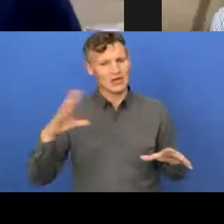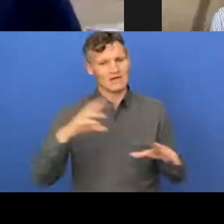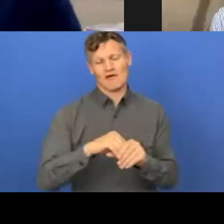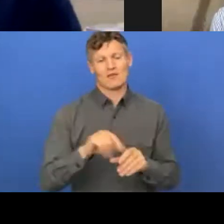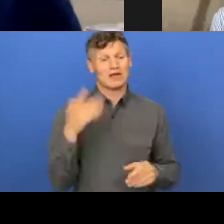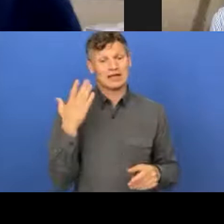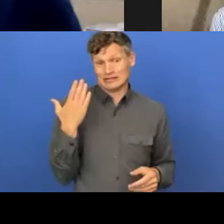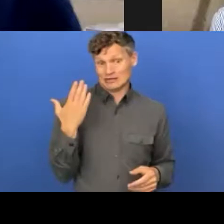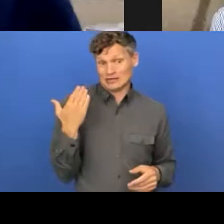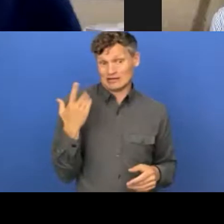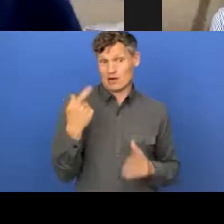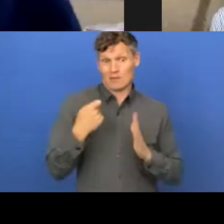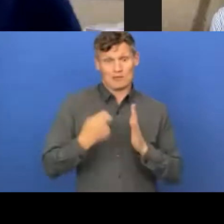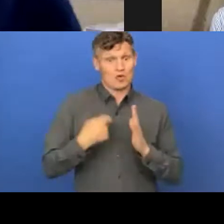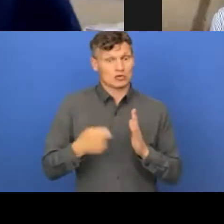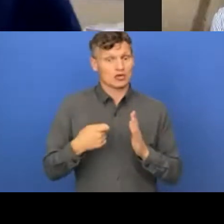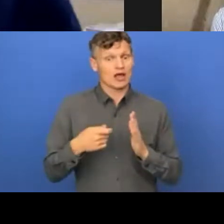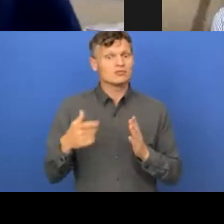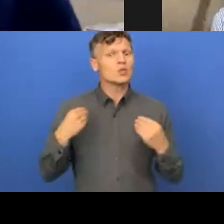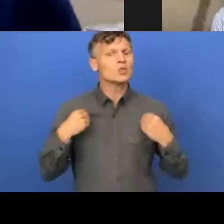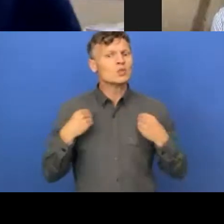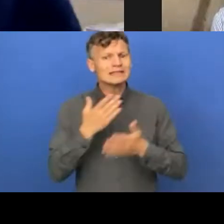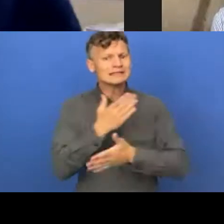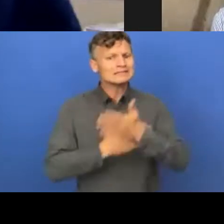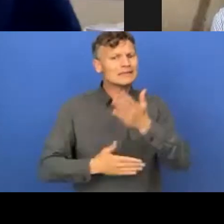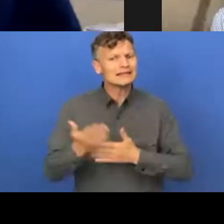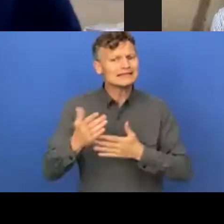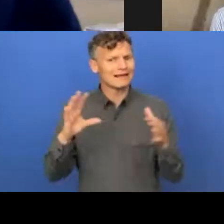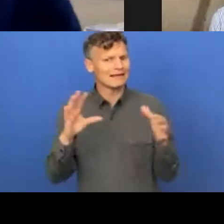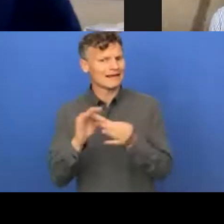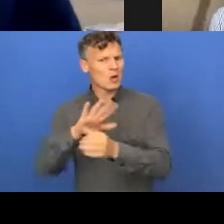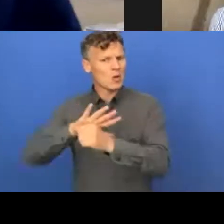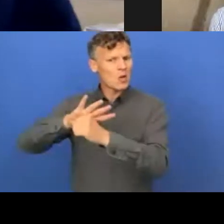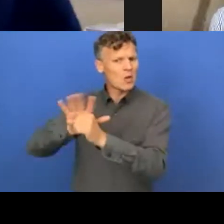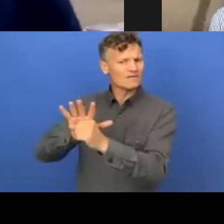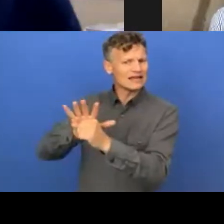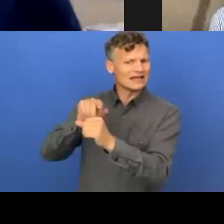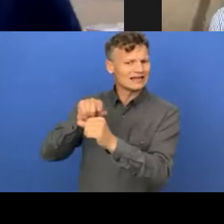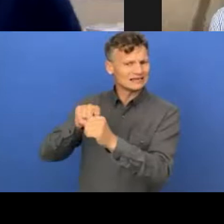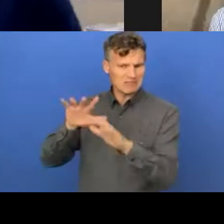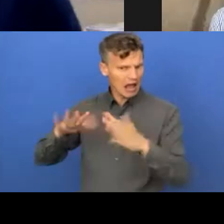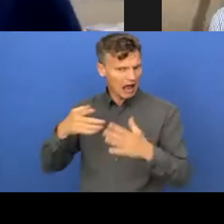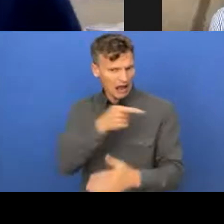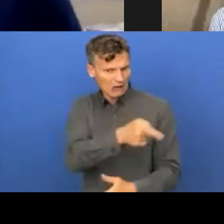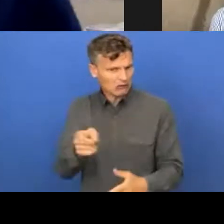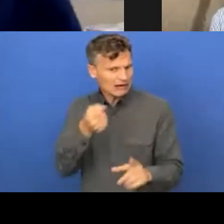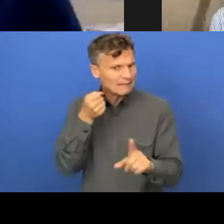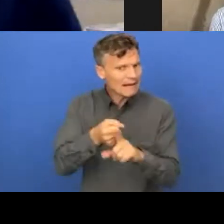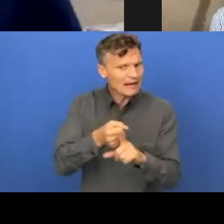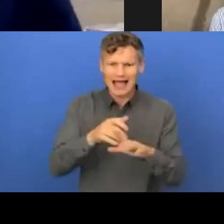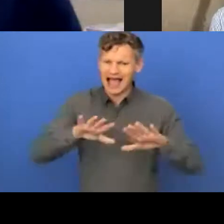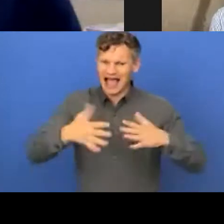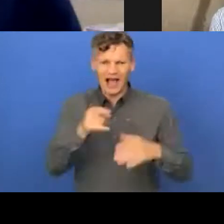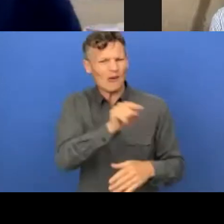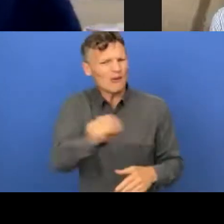experience of the COVID-19 pandemic and how they would like to contribute to the national pandemic response. And so we worked